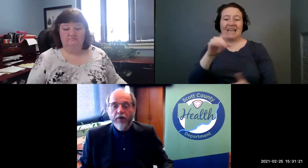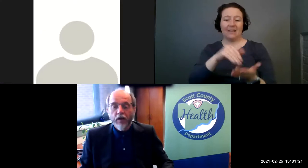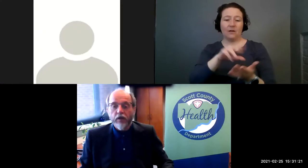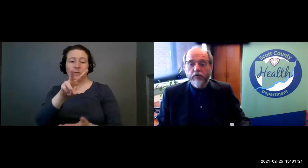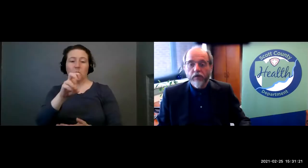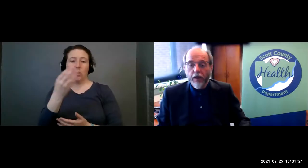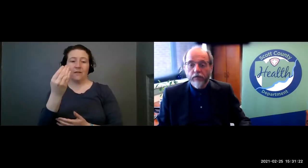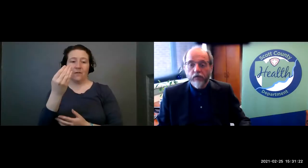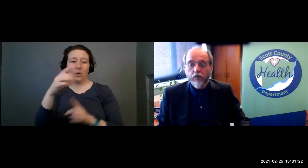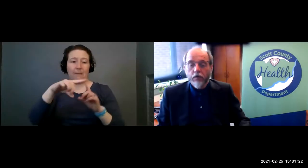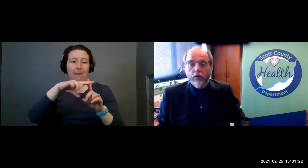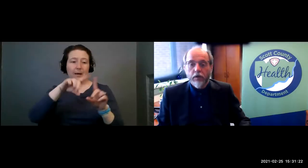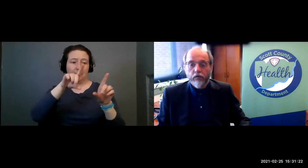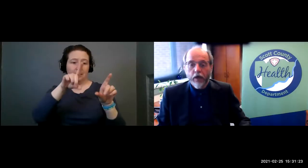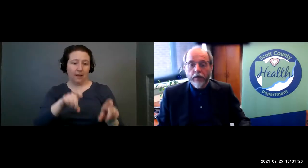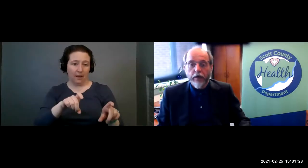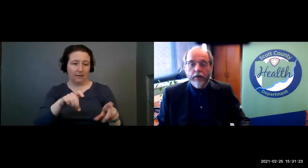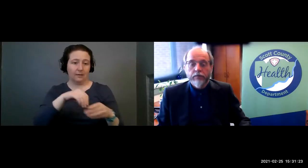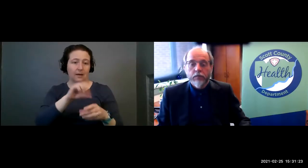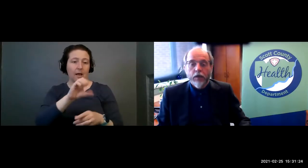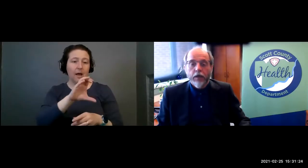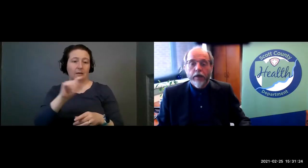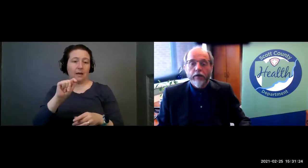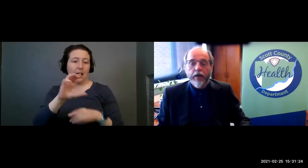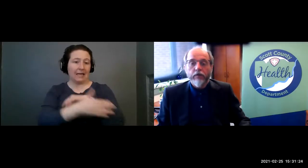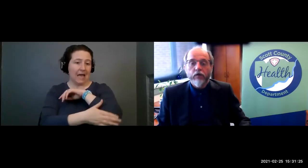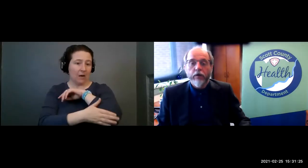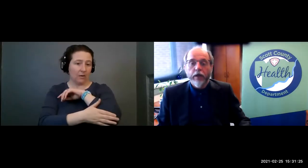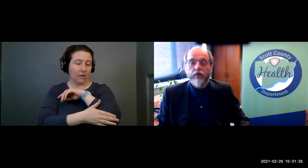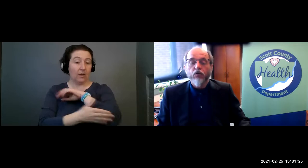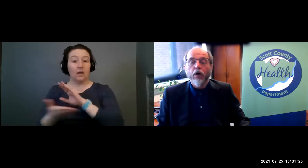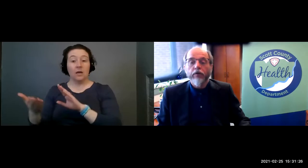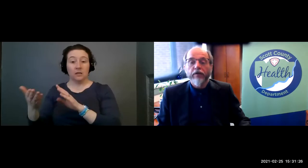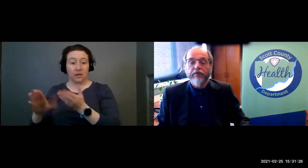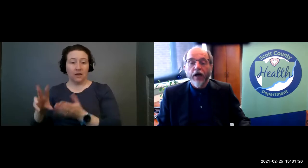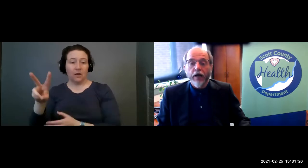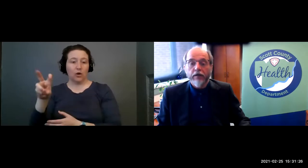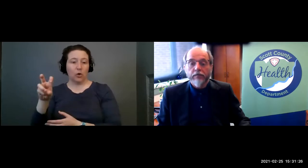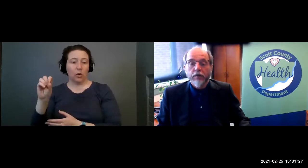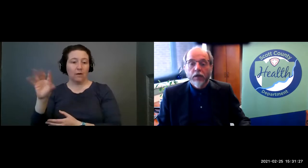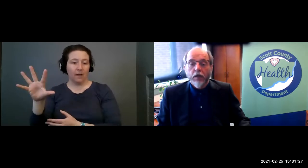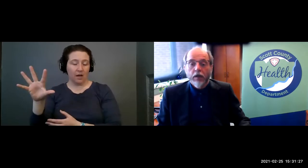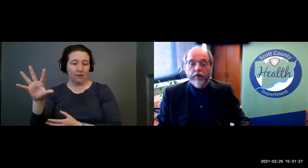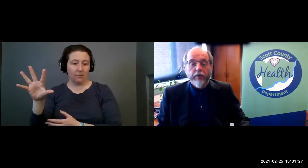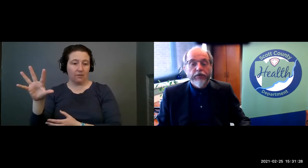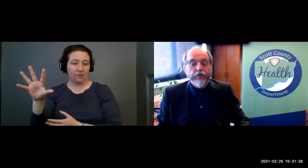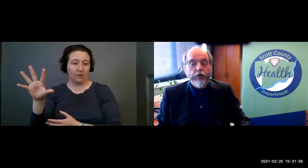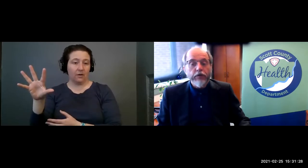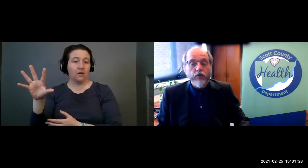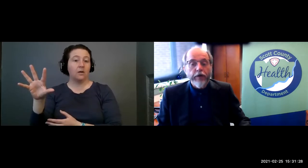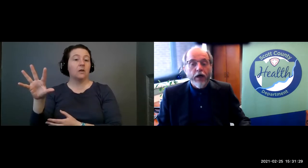18,214 positive tests in Scott County, and our deaths are at 205. There have